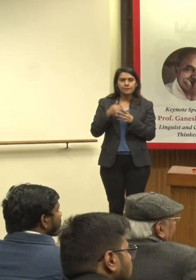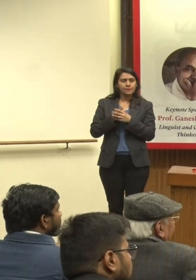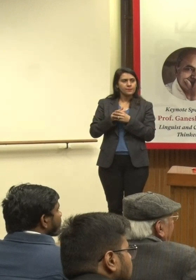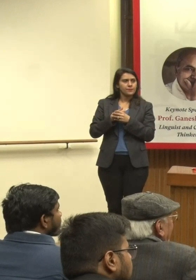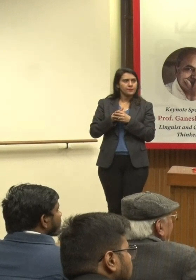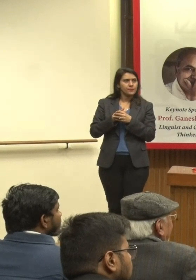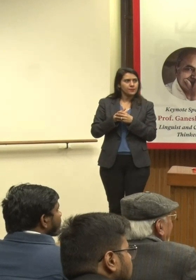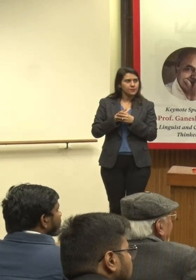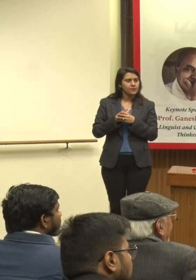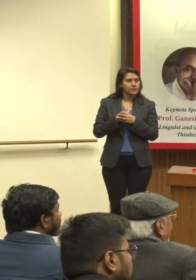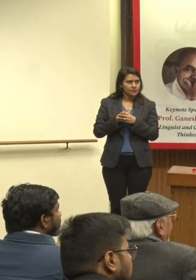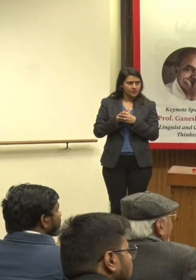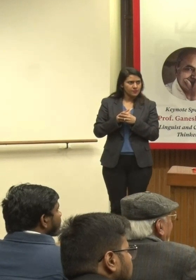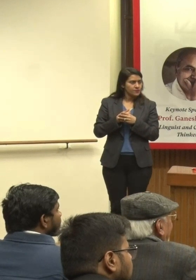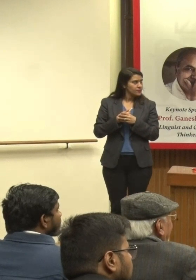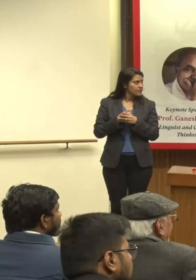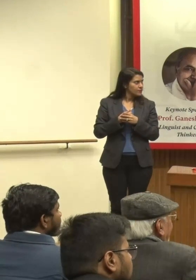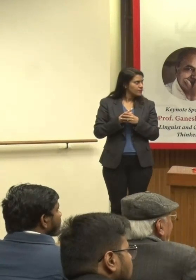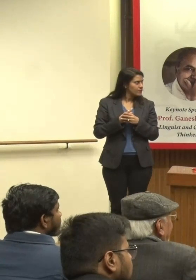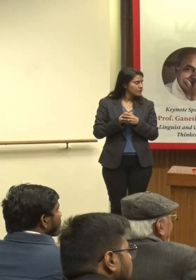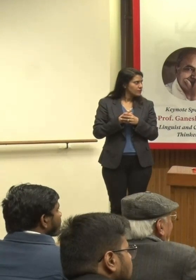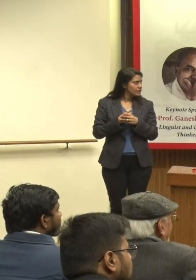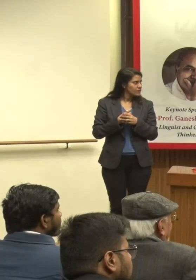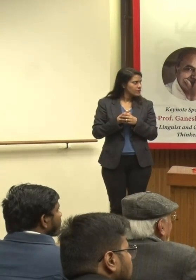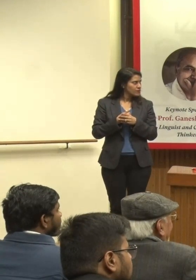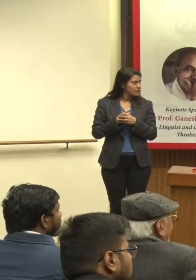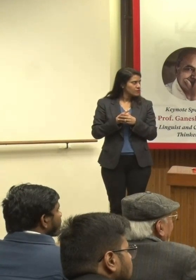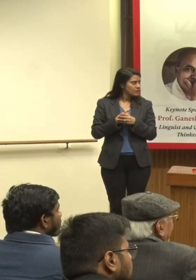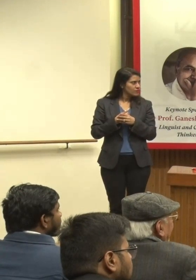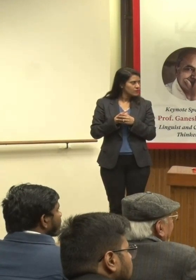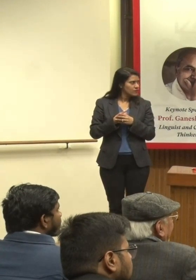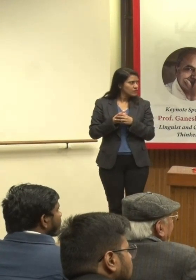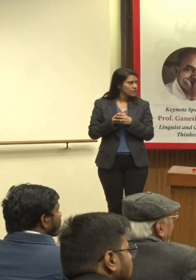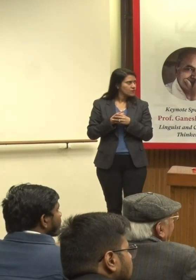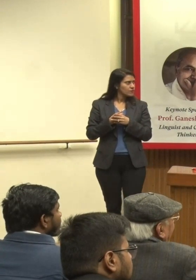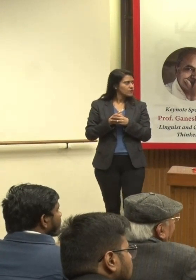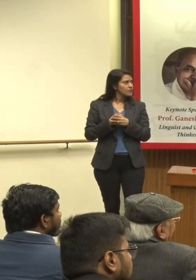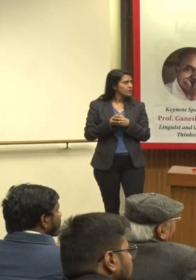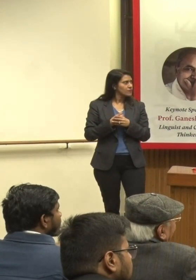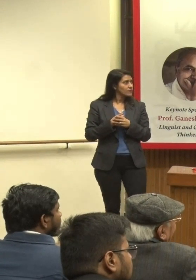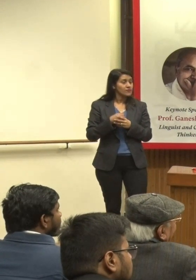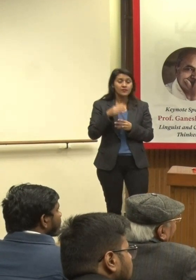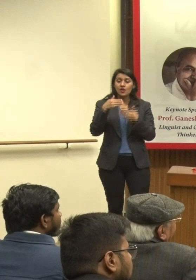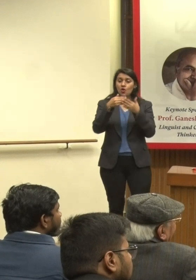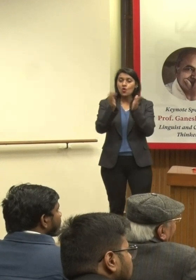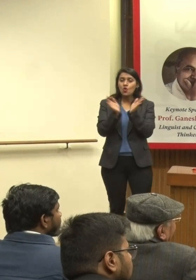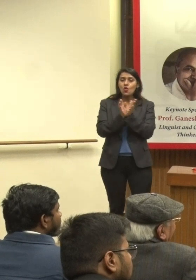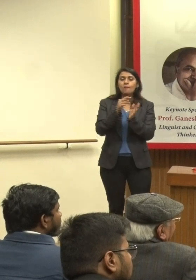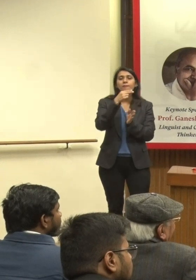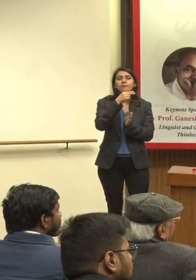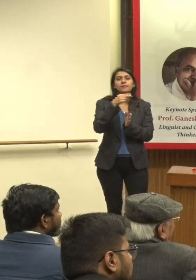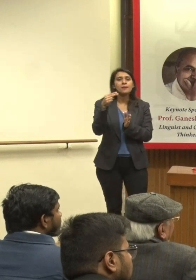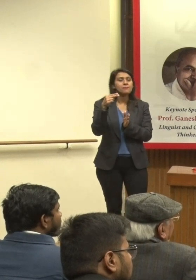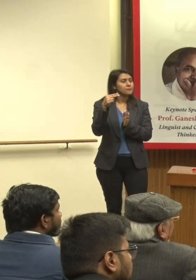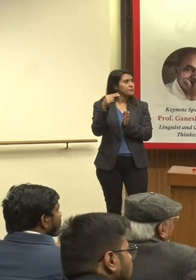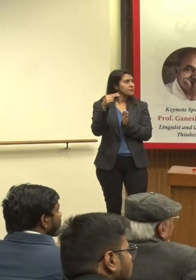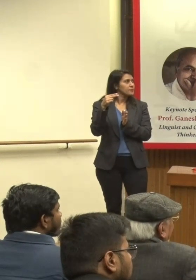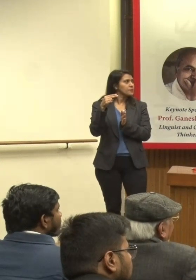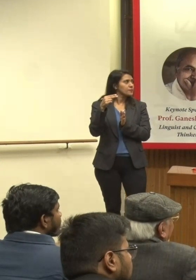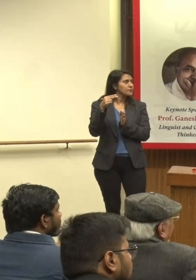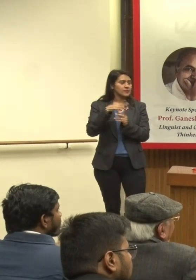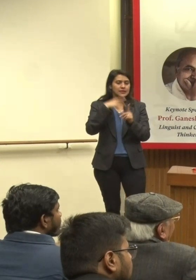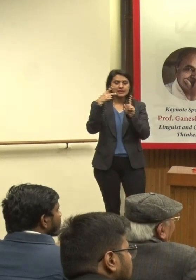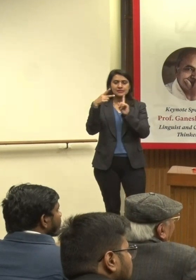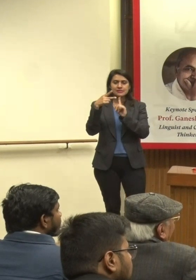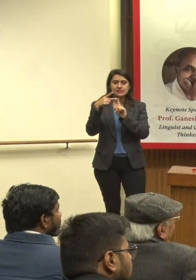or whatever that. Yes, but the name of the community is. The